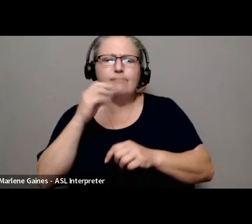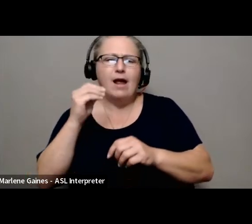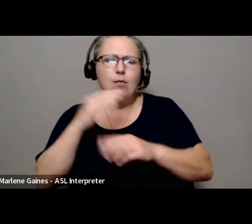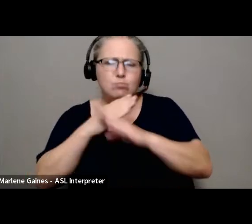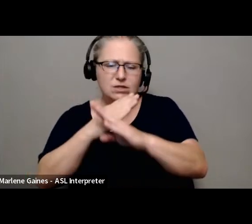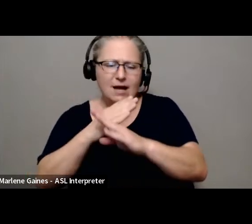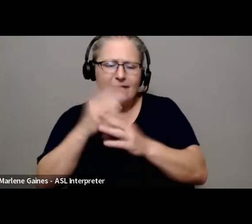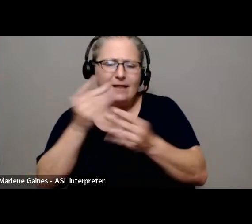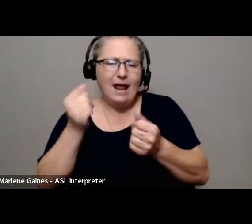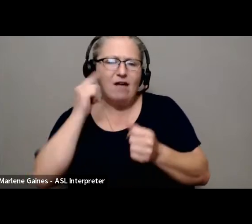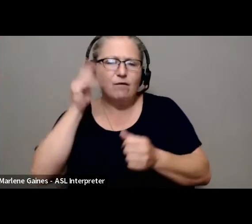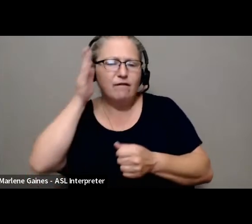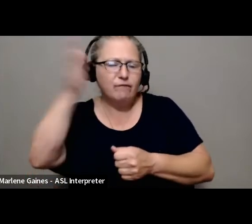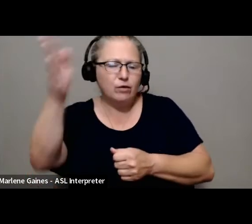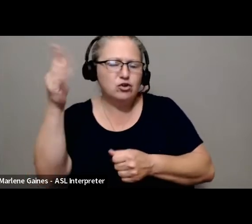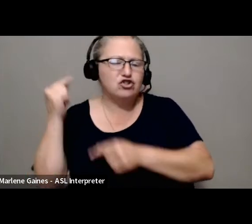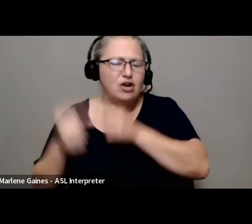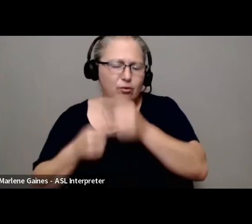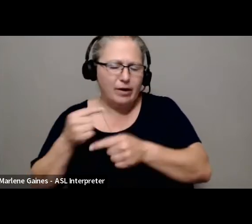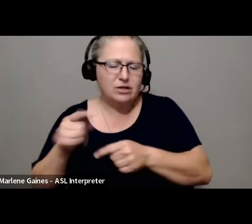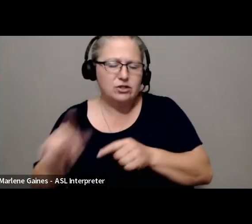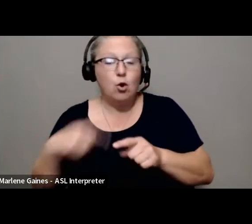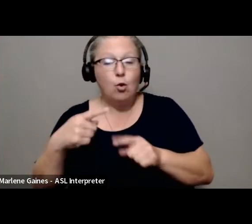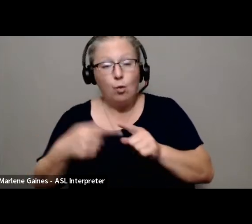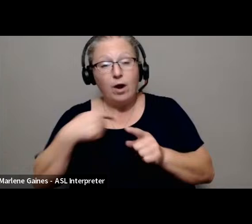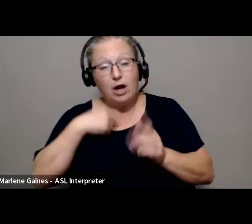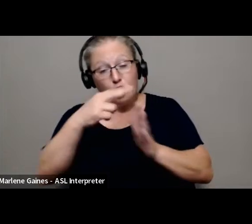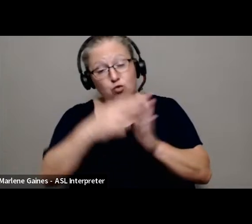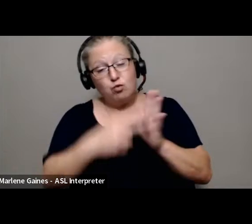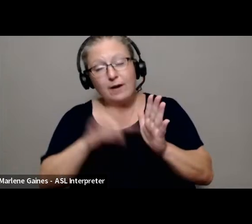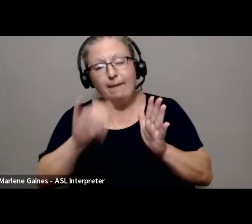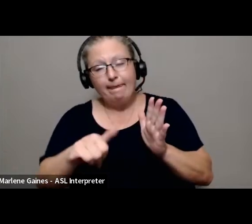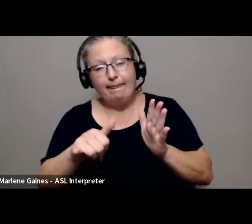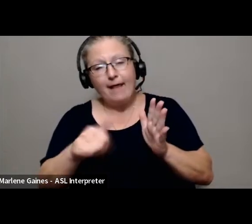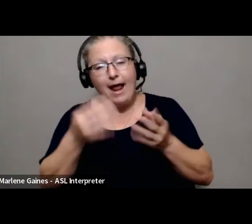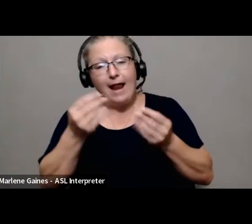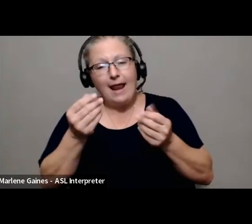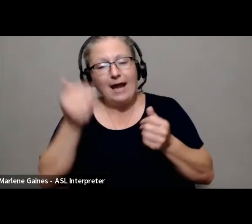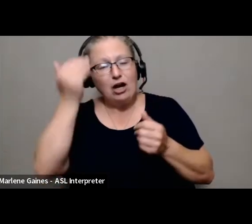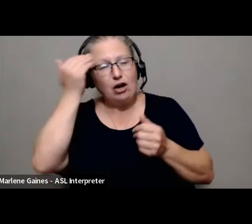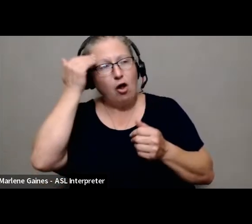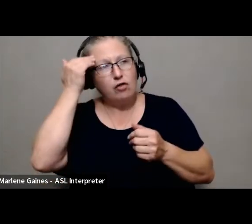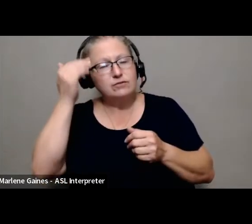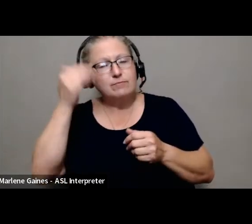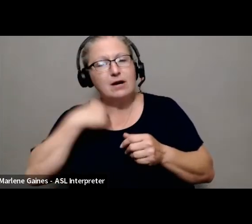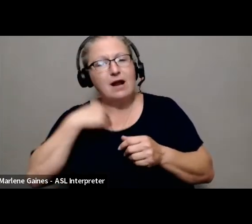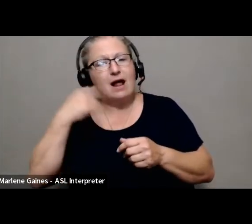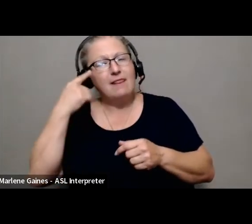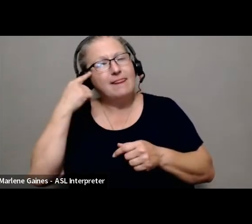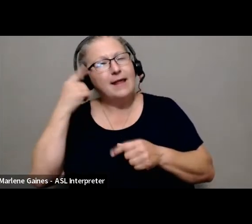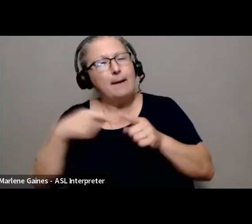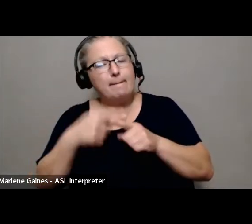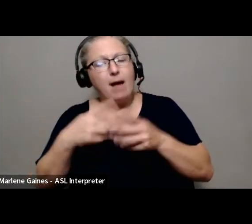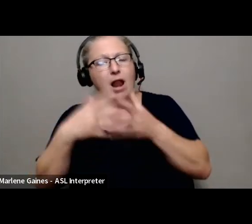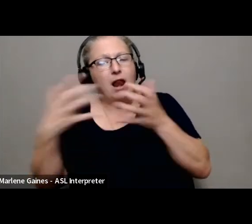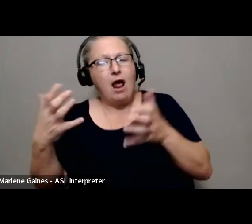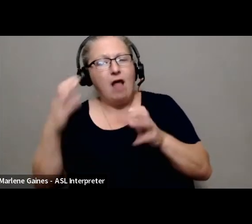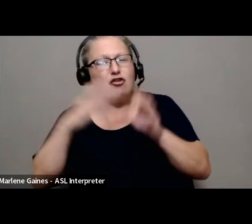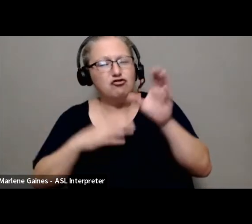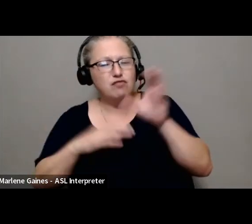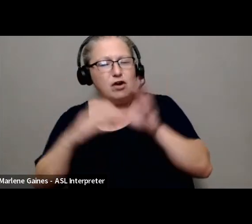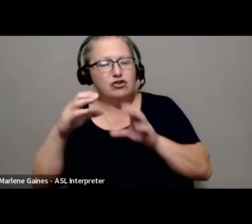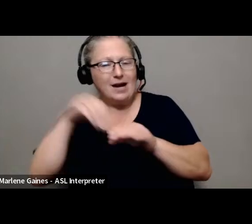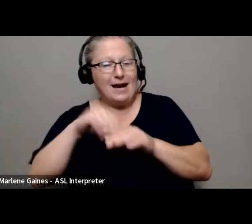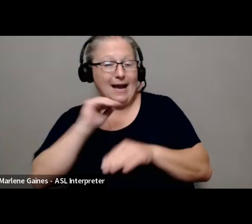generations. When reading that land acknowledgement, I think about a lot of the construction that's been happening in our